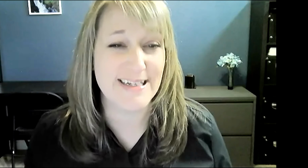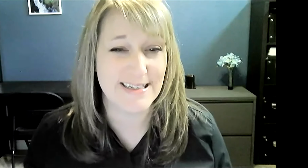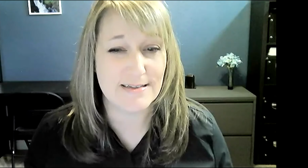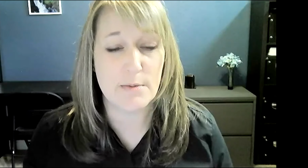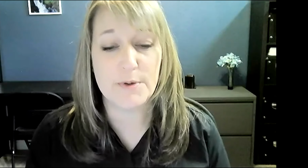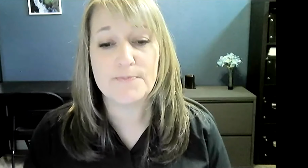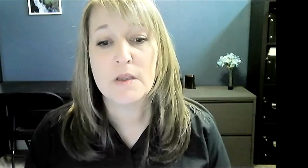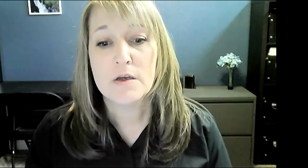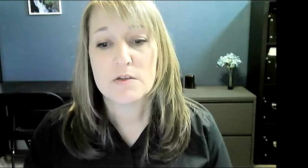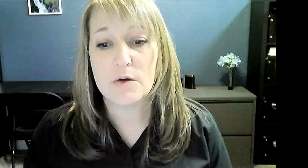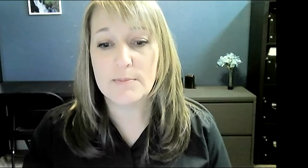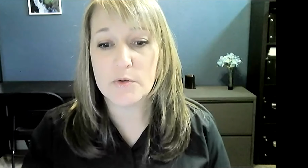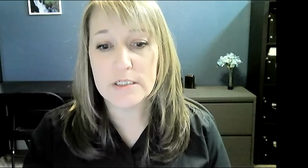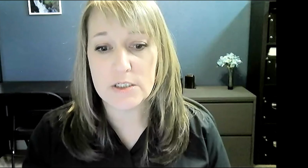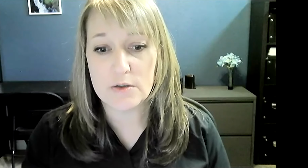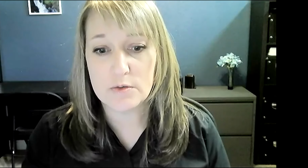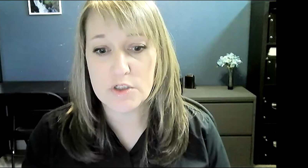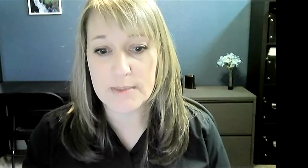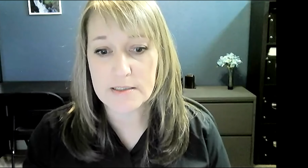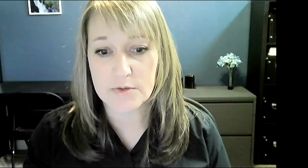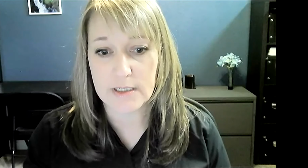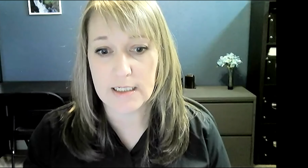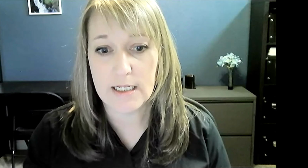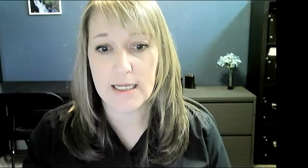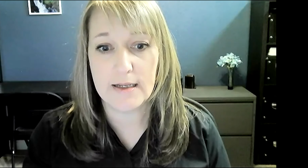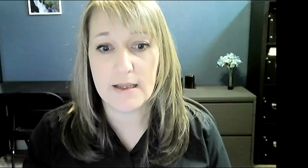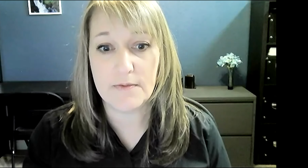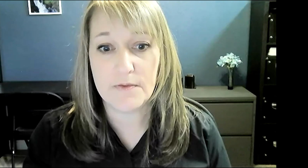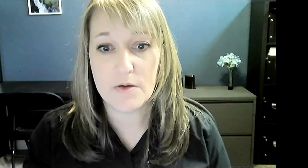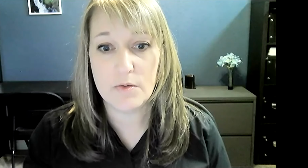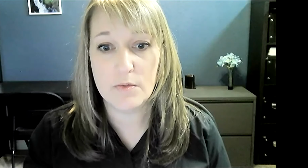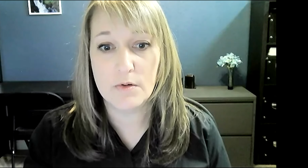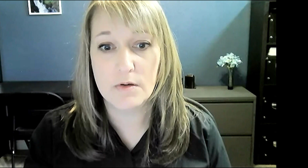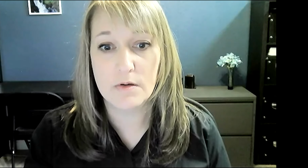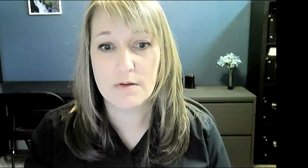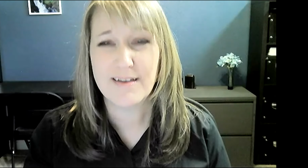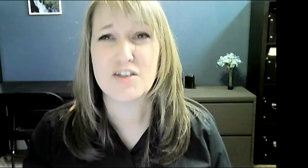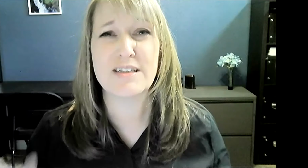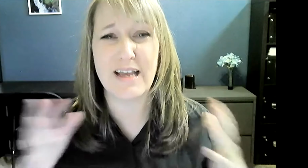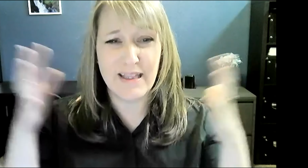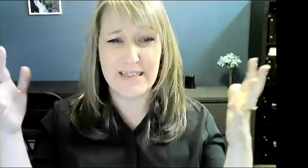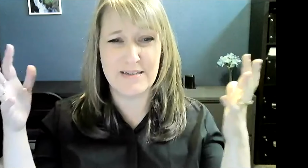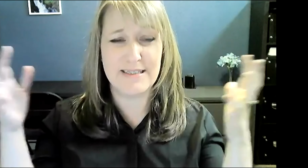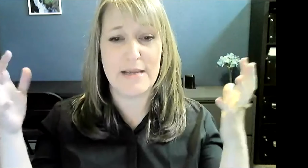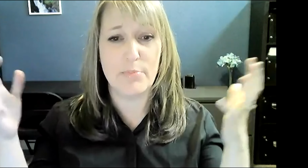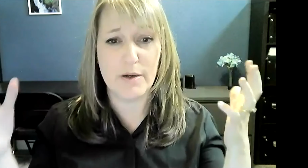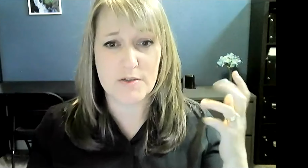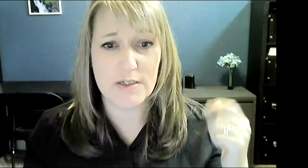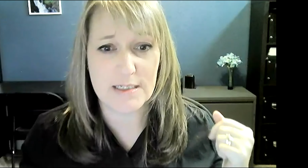an example. So I'm going to share my screen, and if you, just because I'd like to stay bigger so you can see